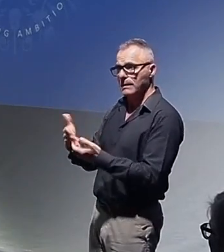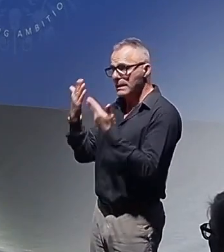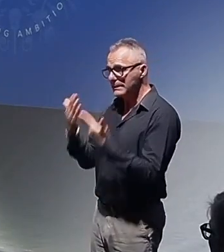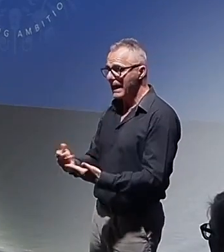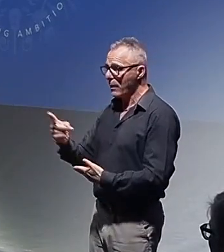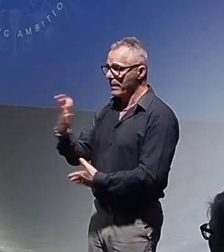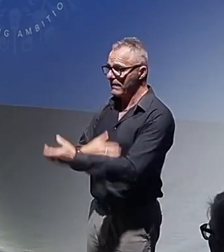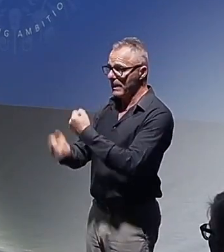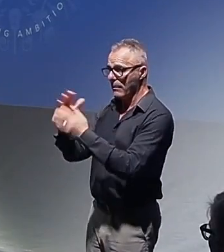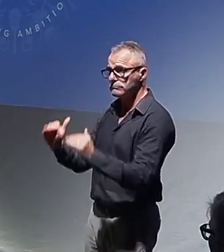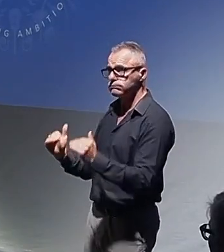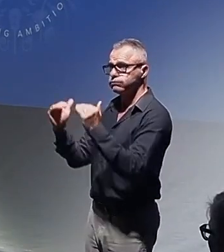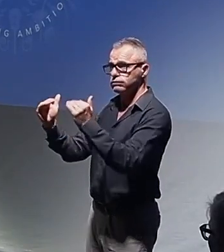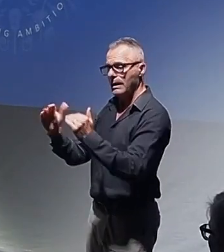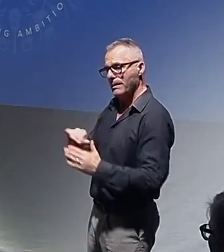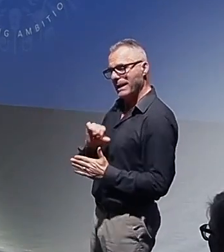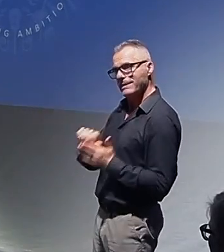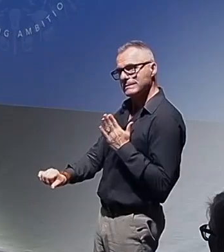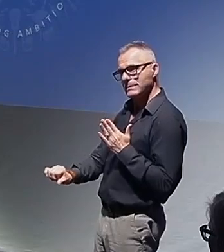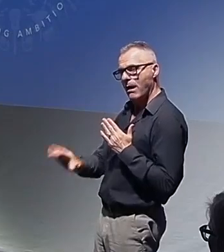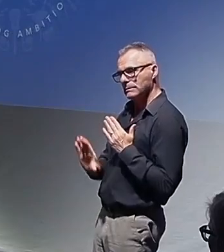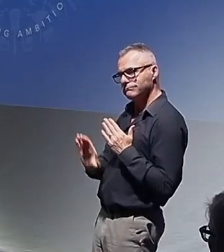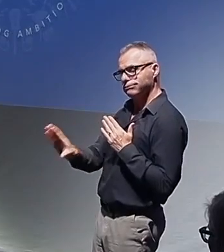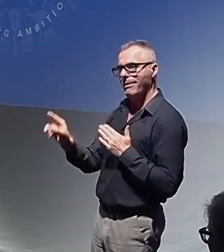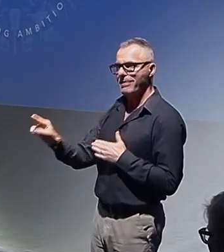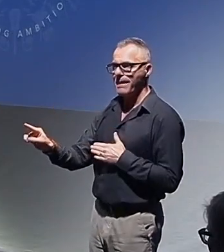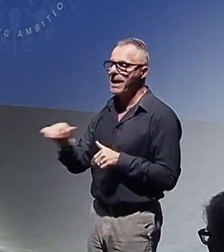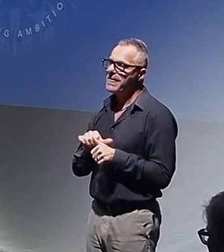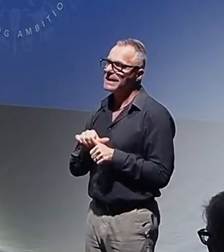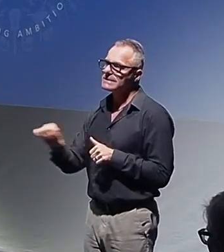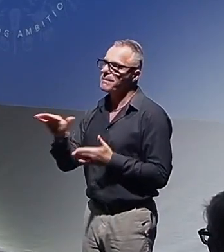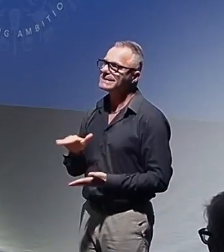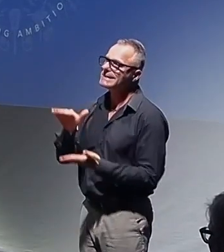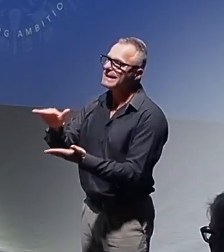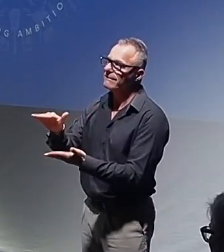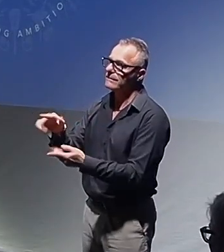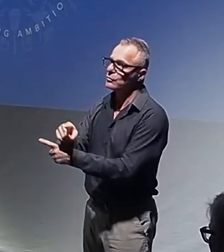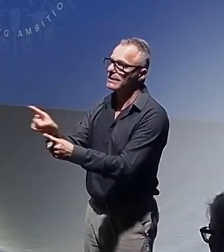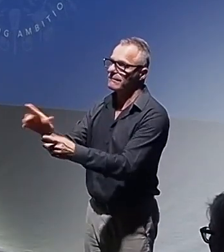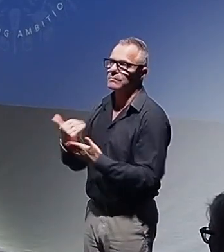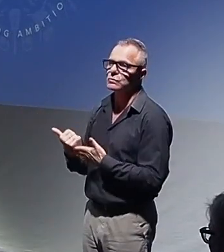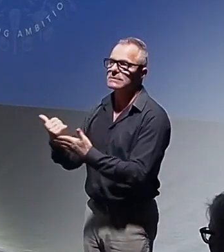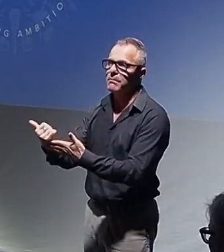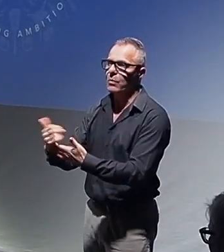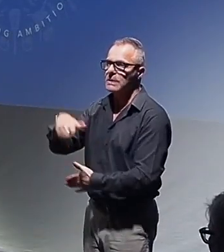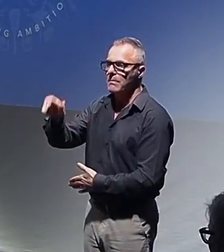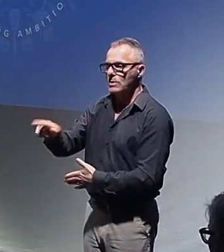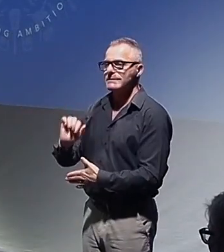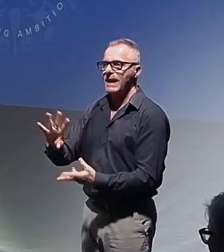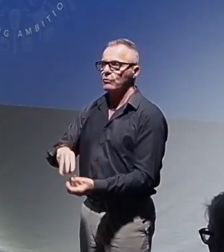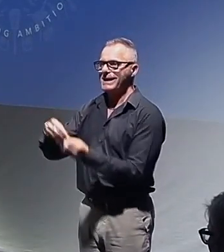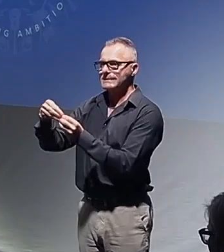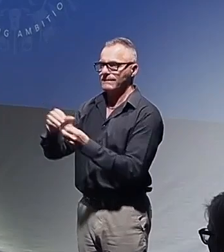other things. But that is, for me, the best gift you can do is get behind someone's